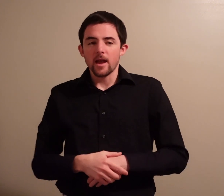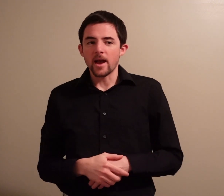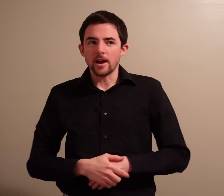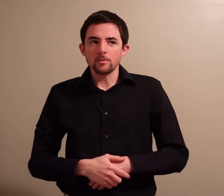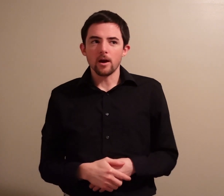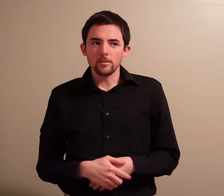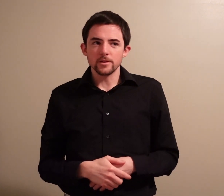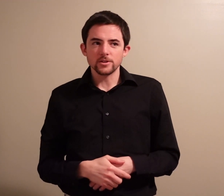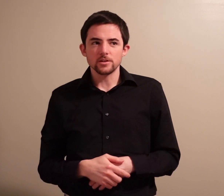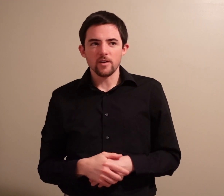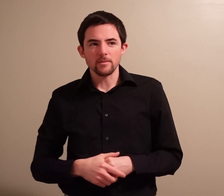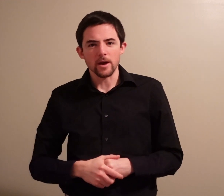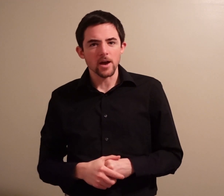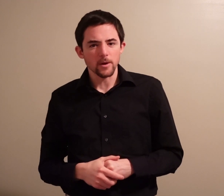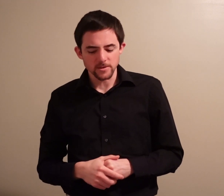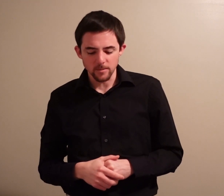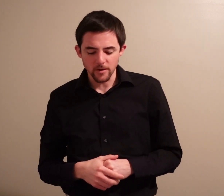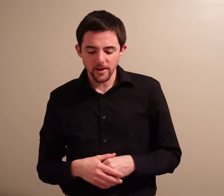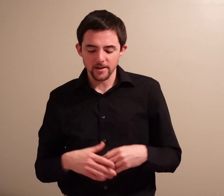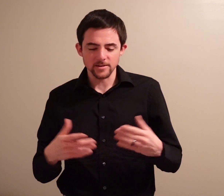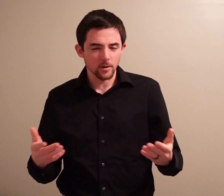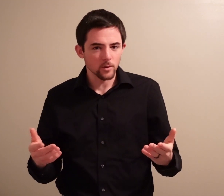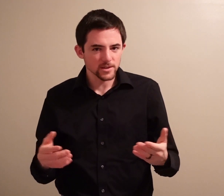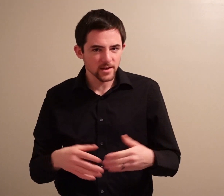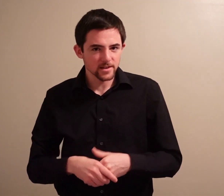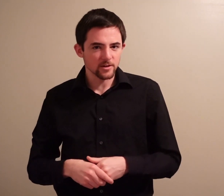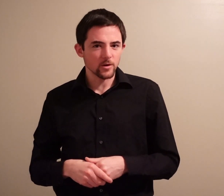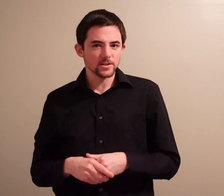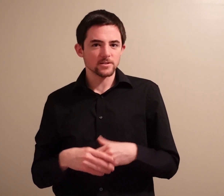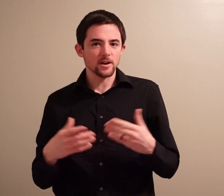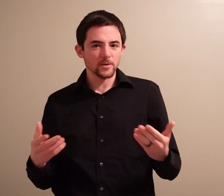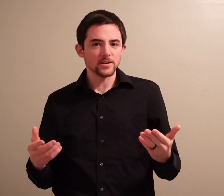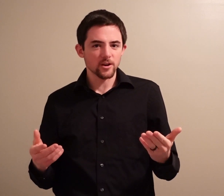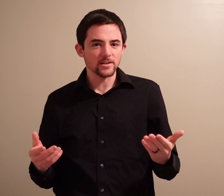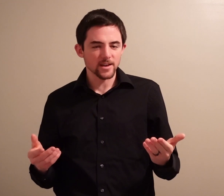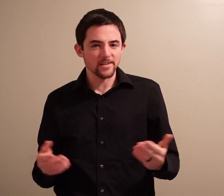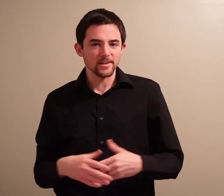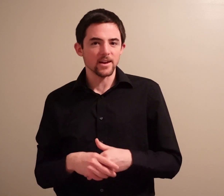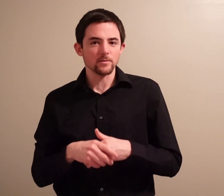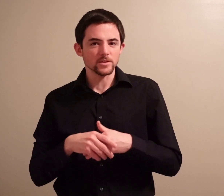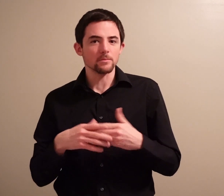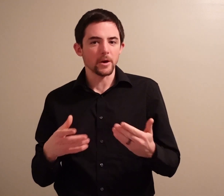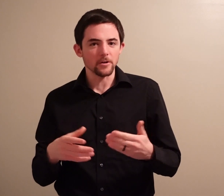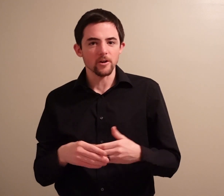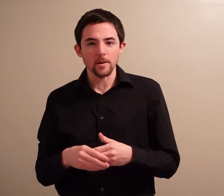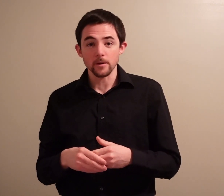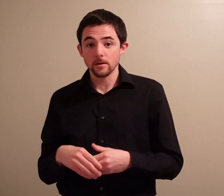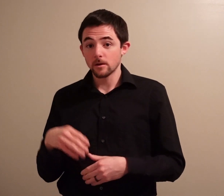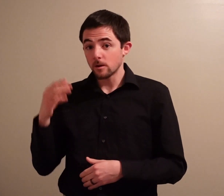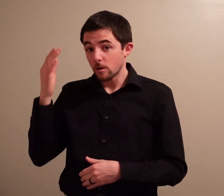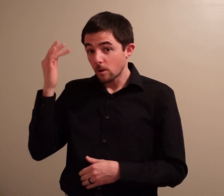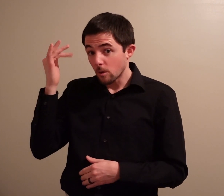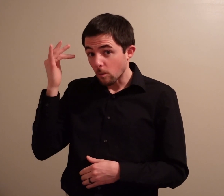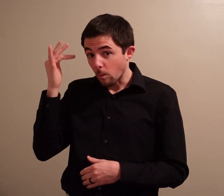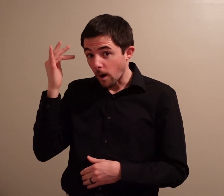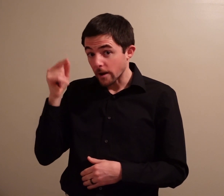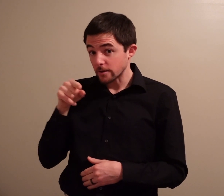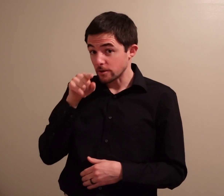And I probably should have had my eyebrows up on that because I was asking the question, so I'm going to try to sign that again with some better grammar. Why did